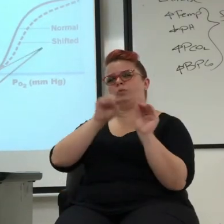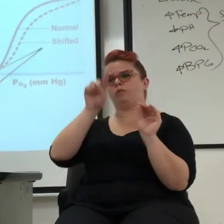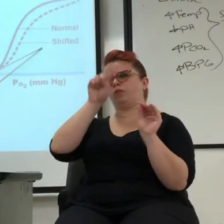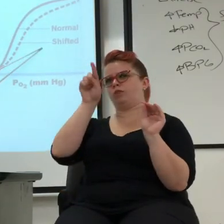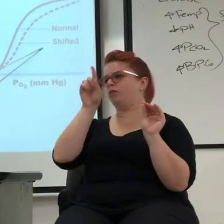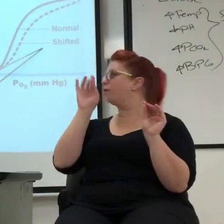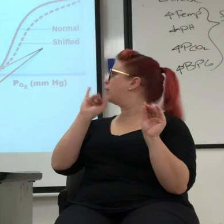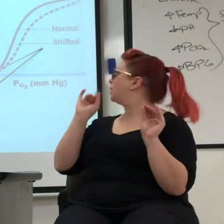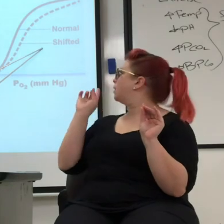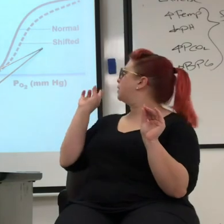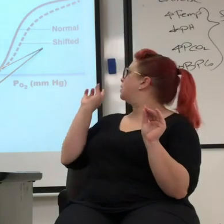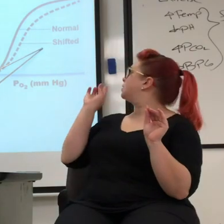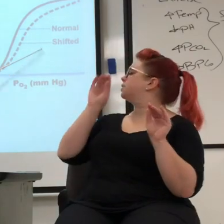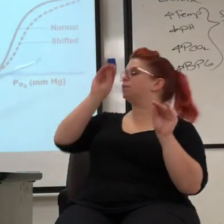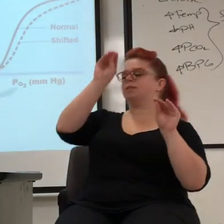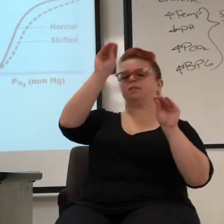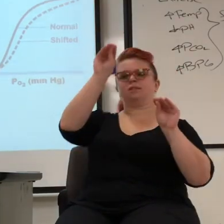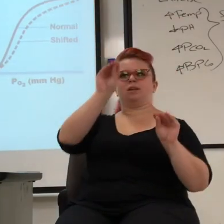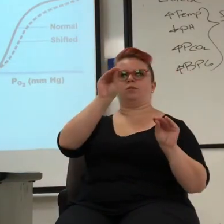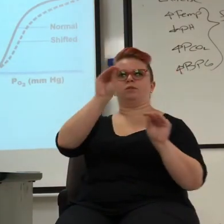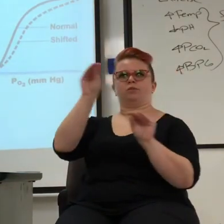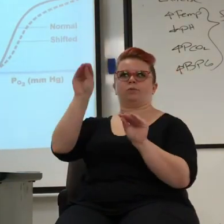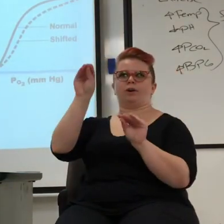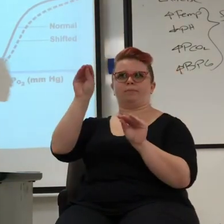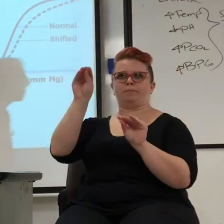way, down and to the right.